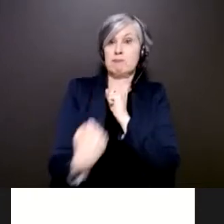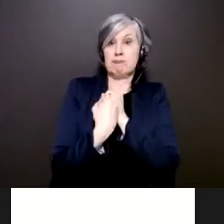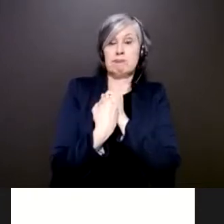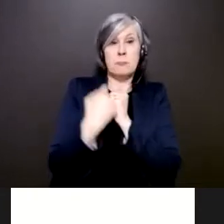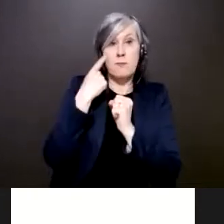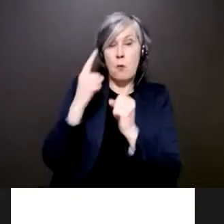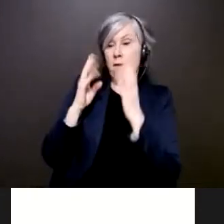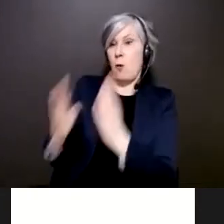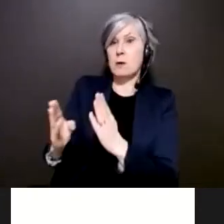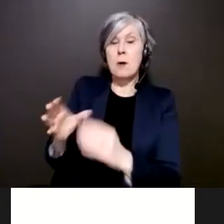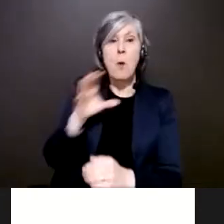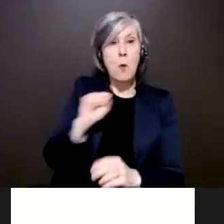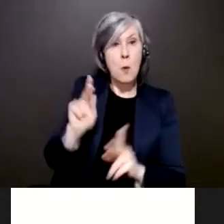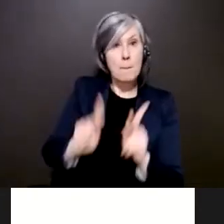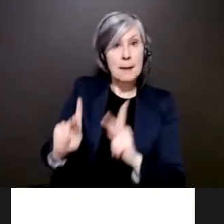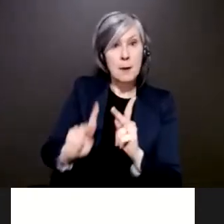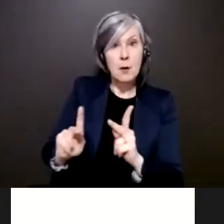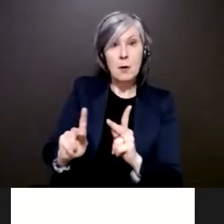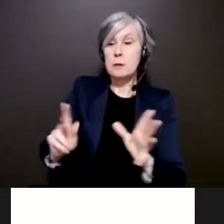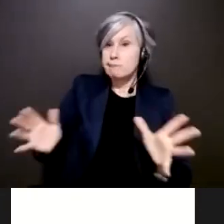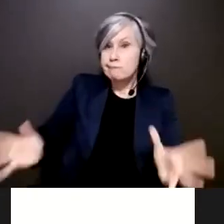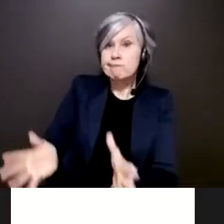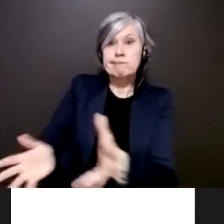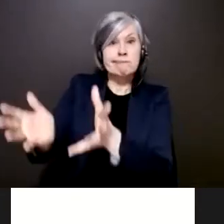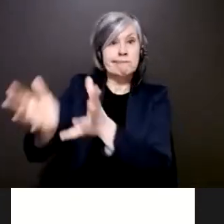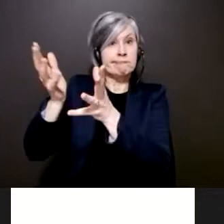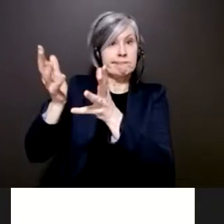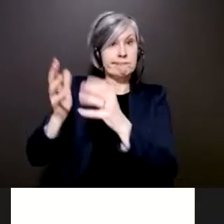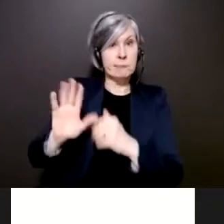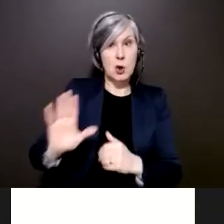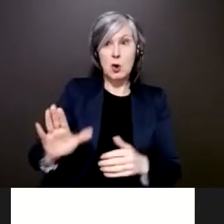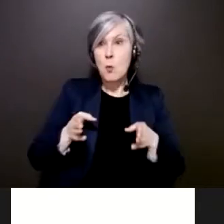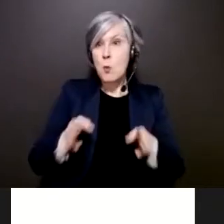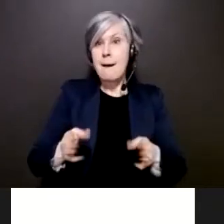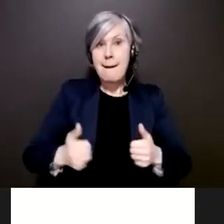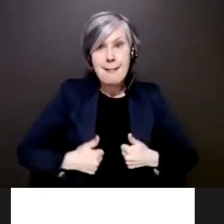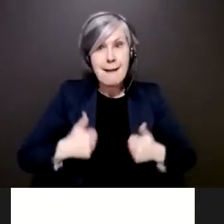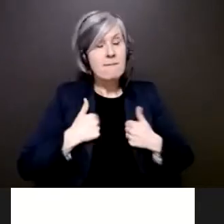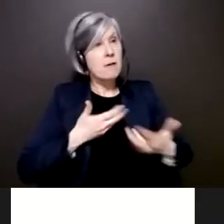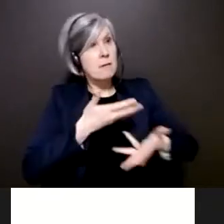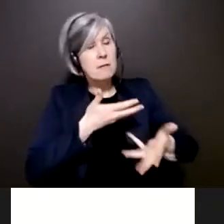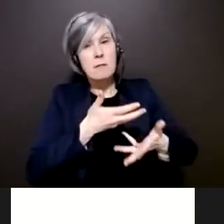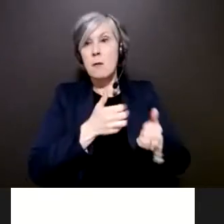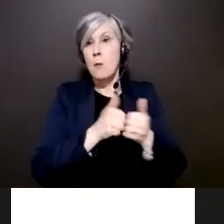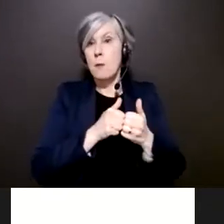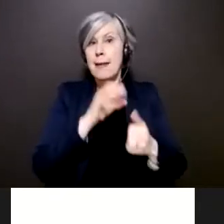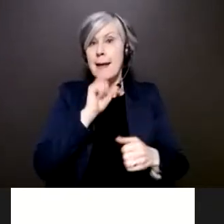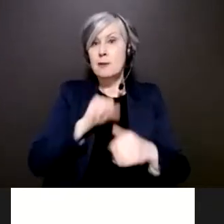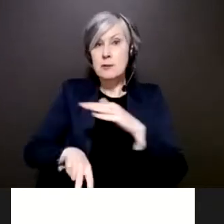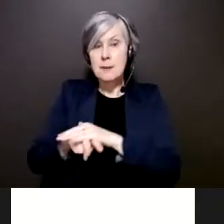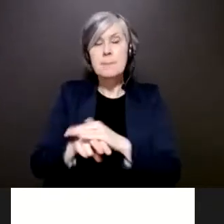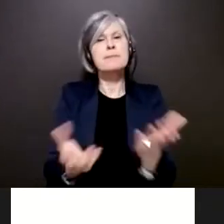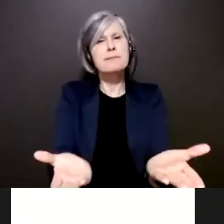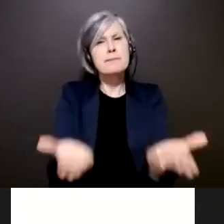they encounter ageism in life. We welcome your expressions of interest and the desire to be part of our project and